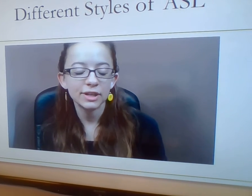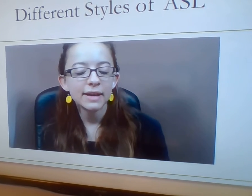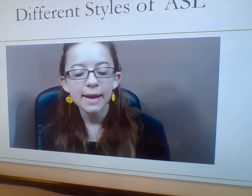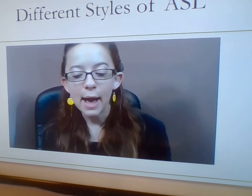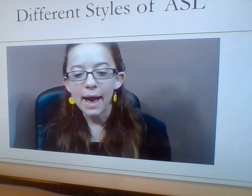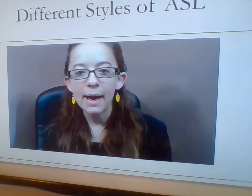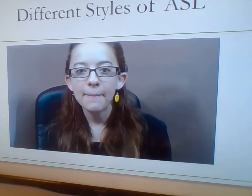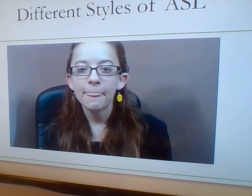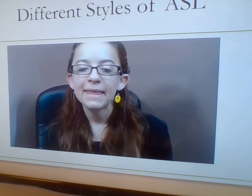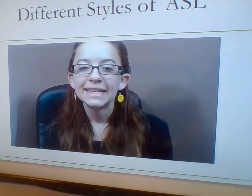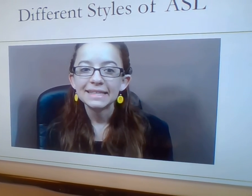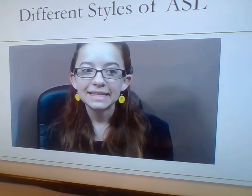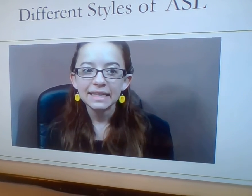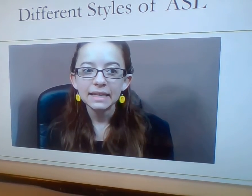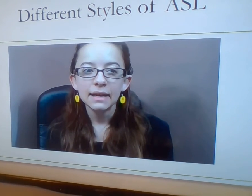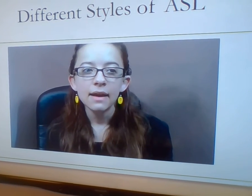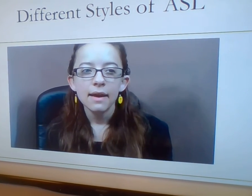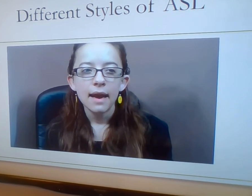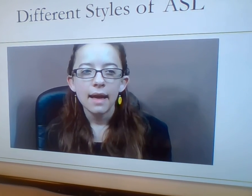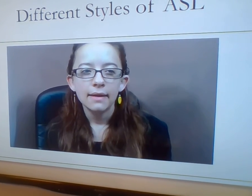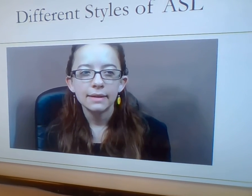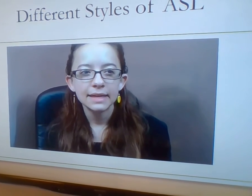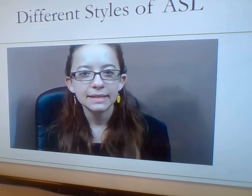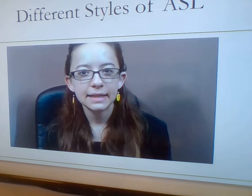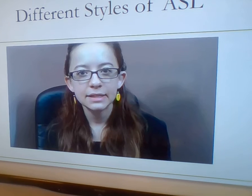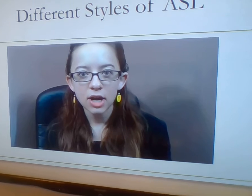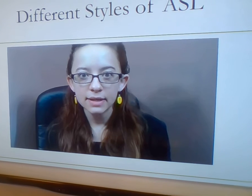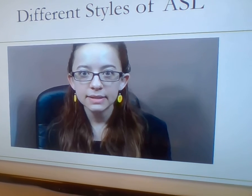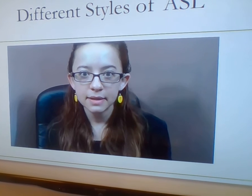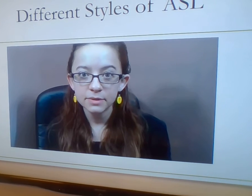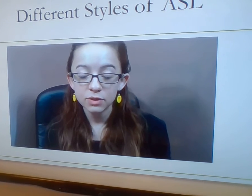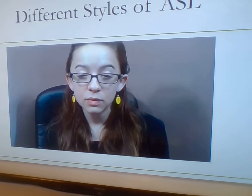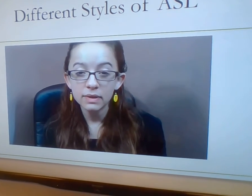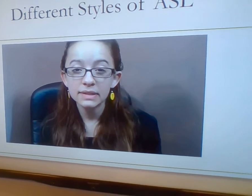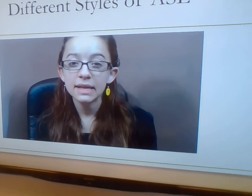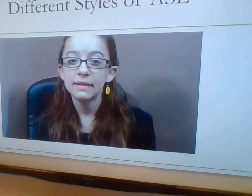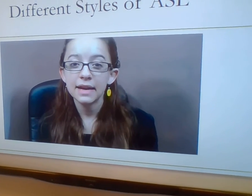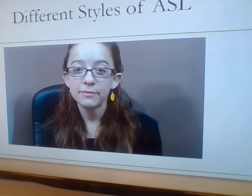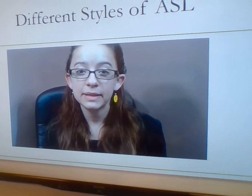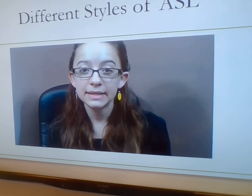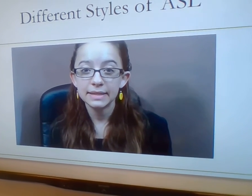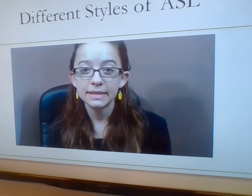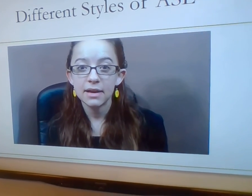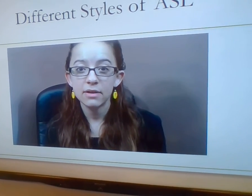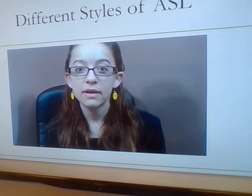structure. C, like I said, it's taught in some schools. A lot of places that are